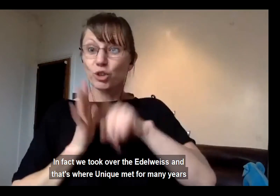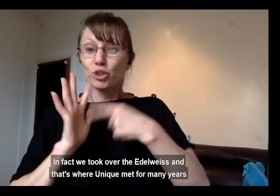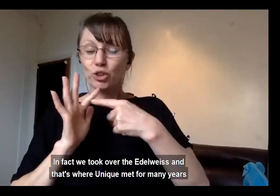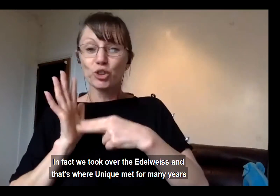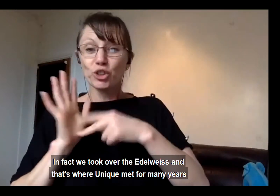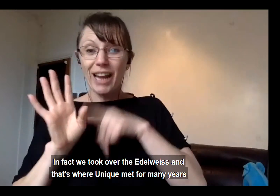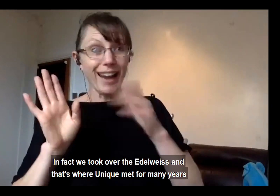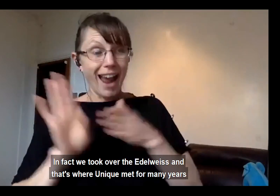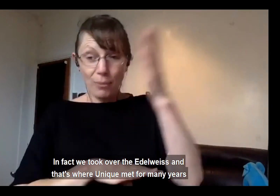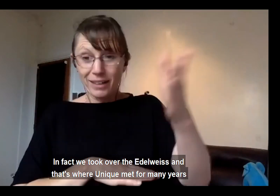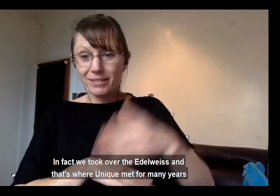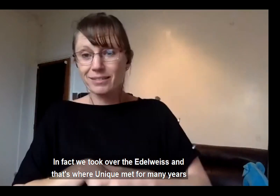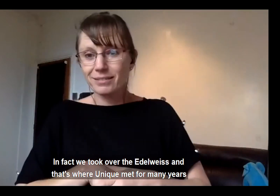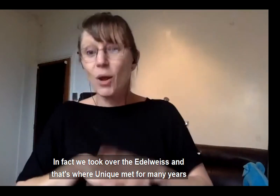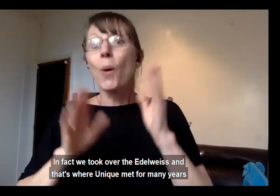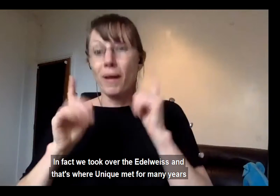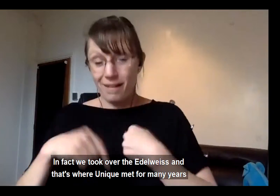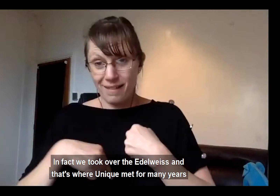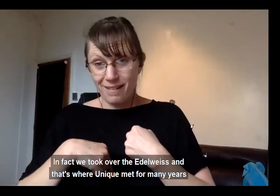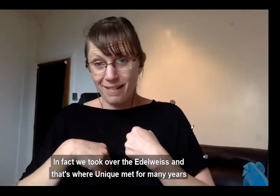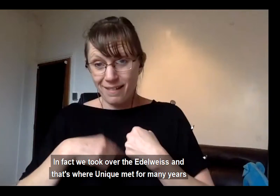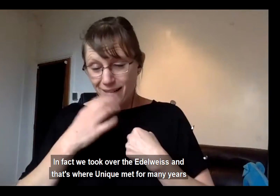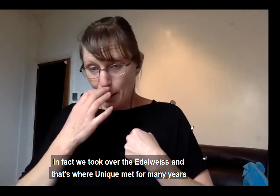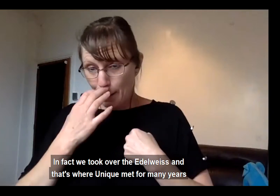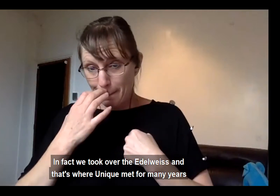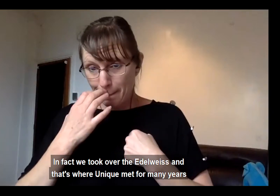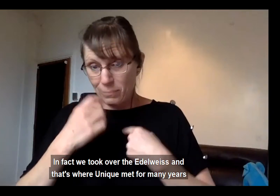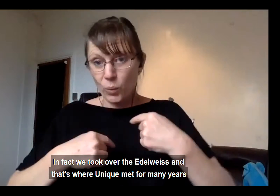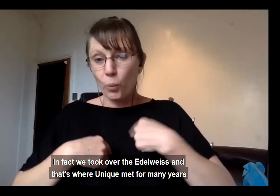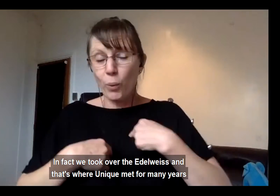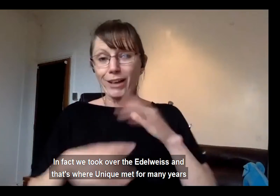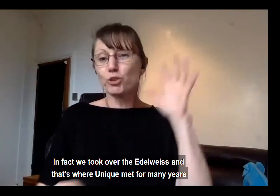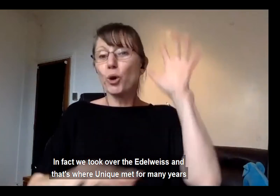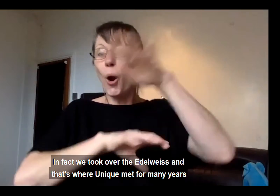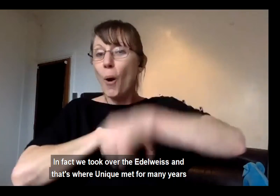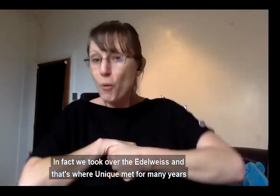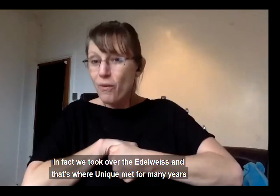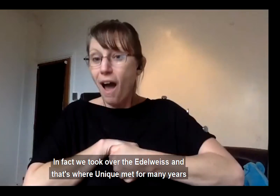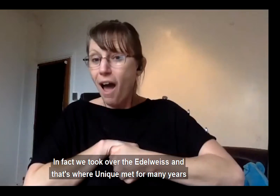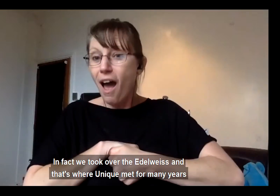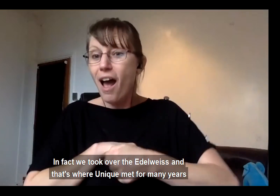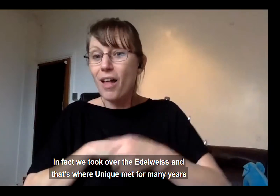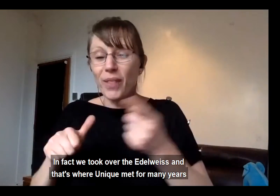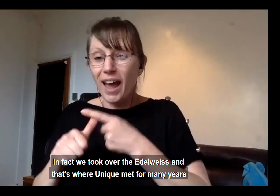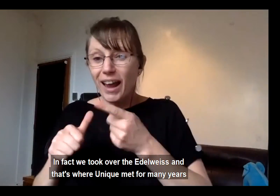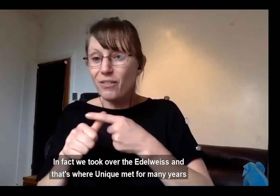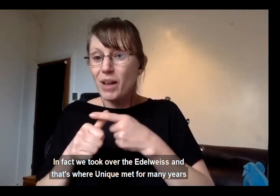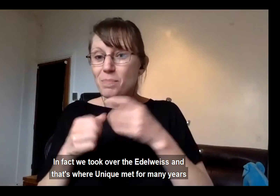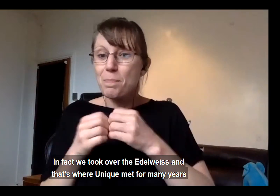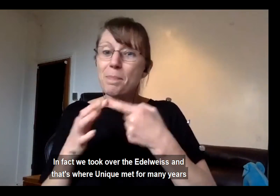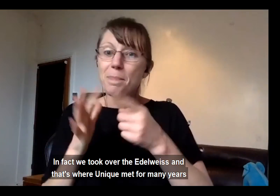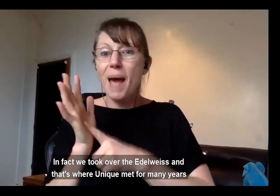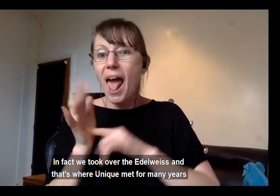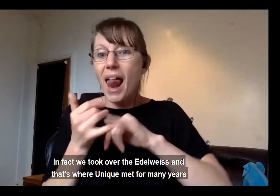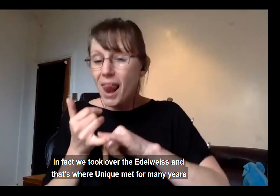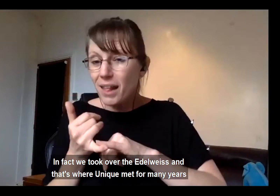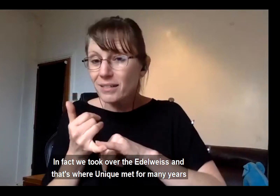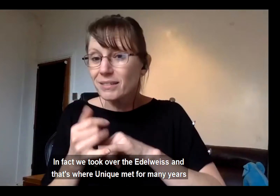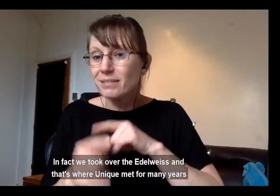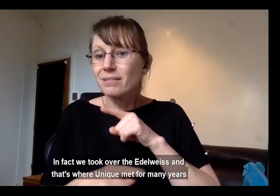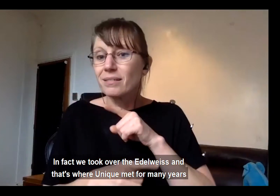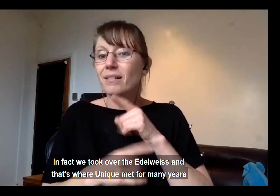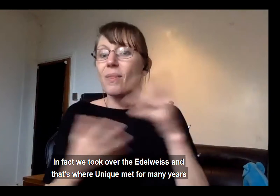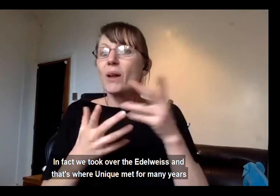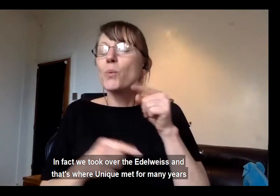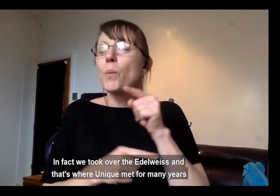Aha, wonderful. In fact, we took over the Edelweiss Bells, and that's